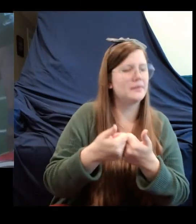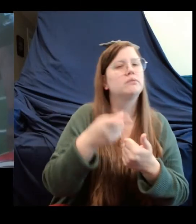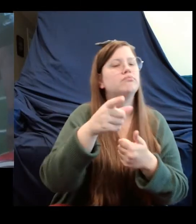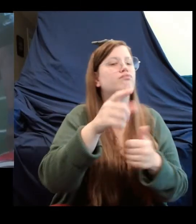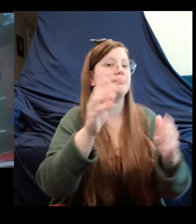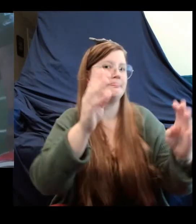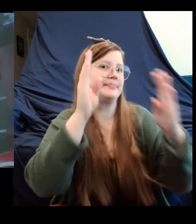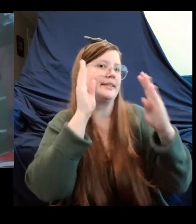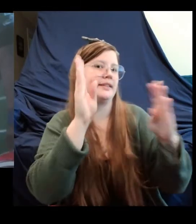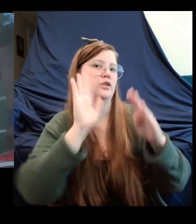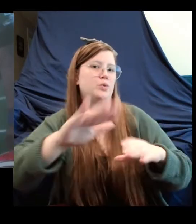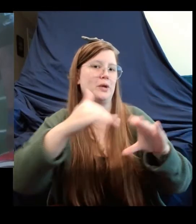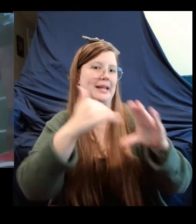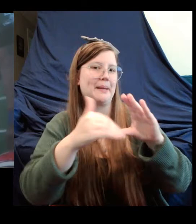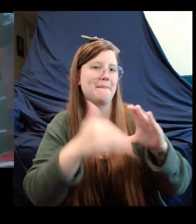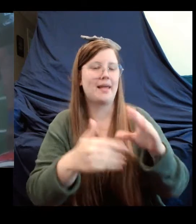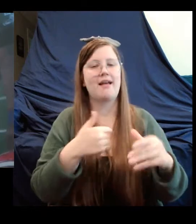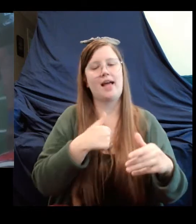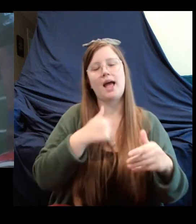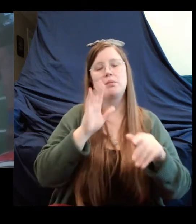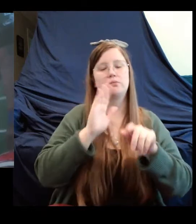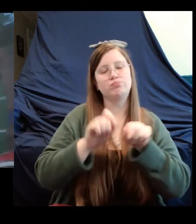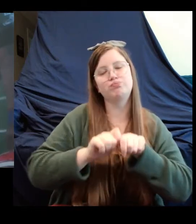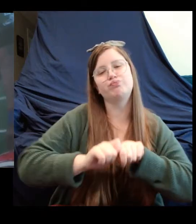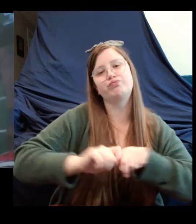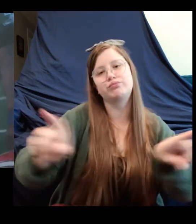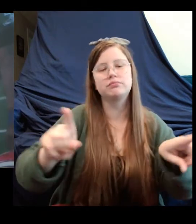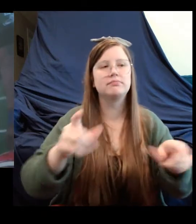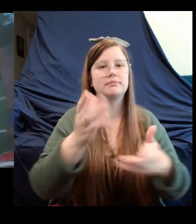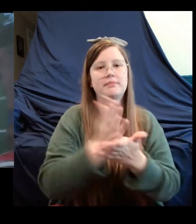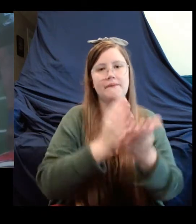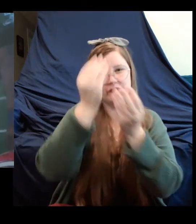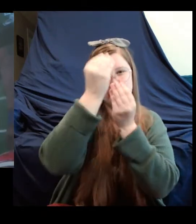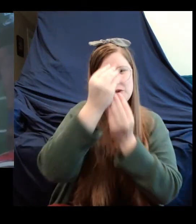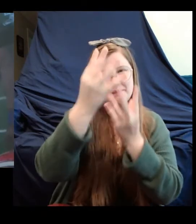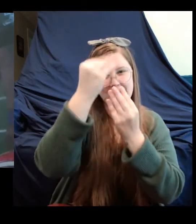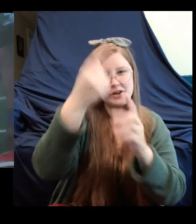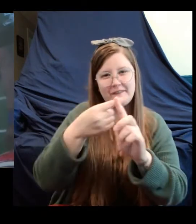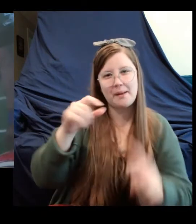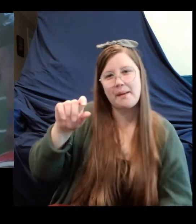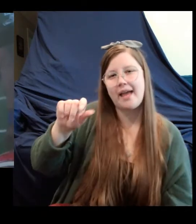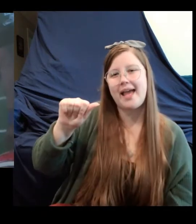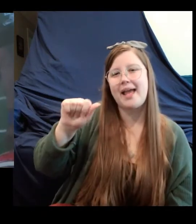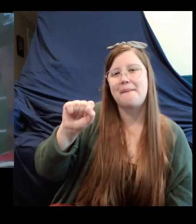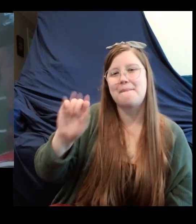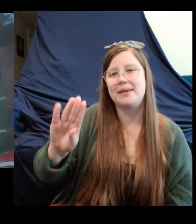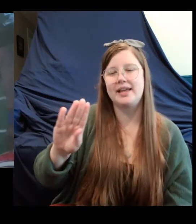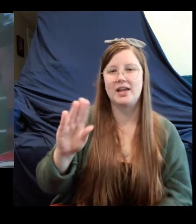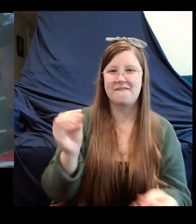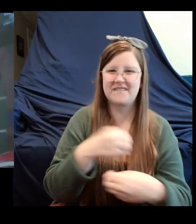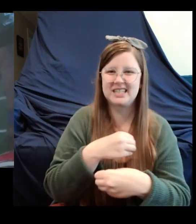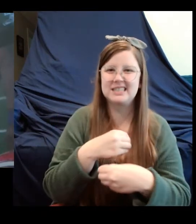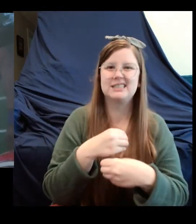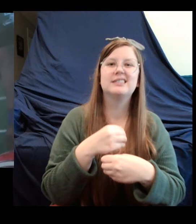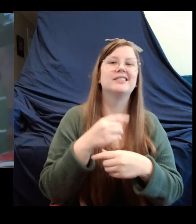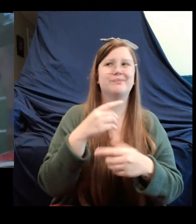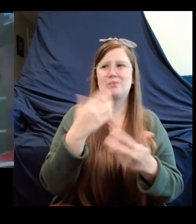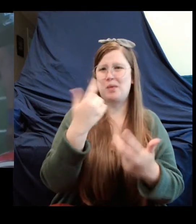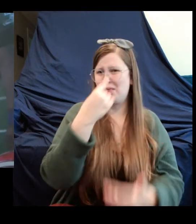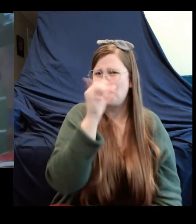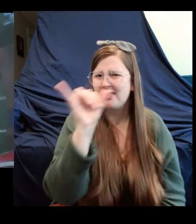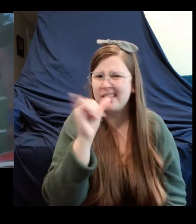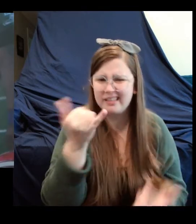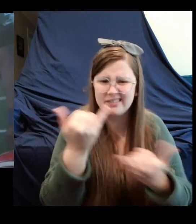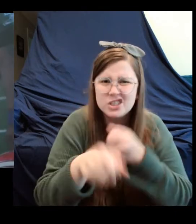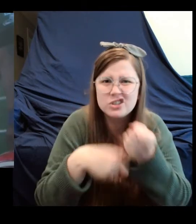from me or some information in the ASB office about what homecoming is going to look like. But we will have some